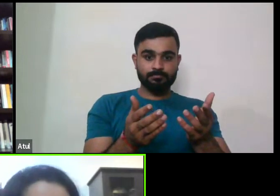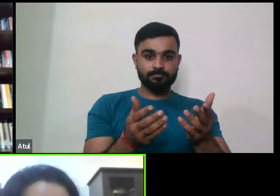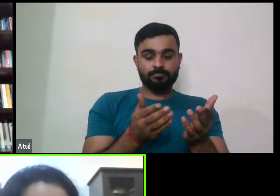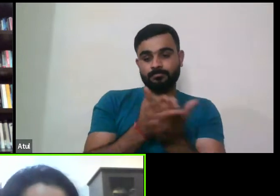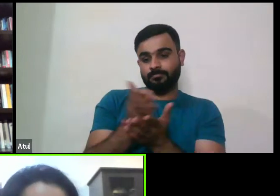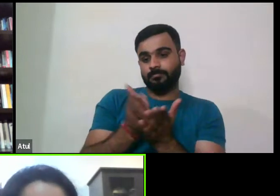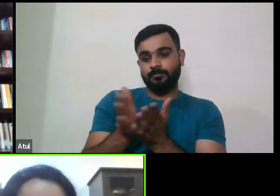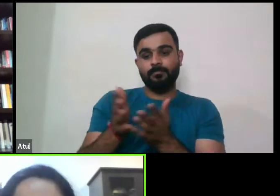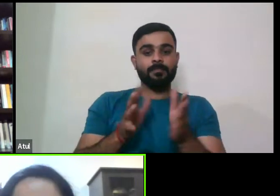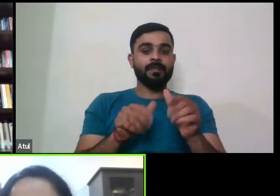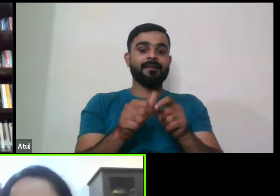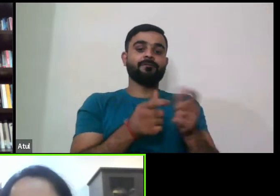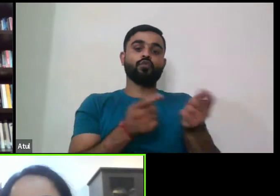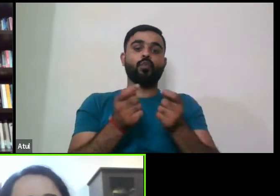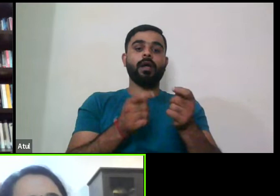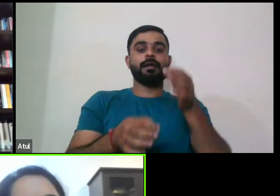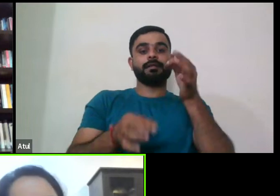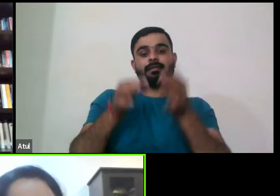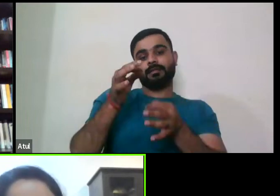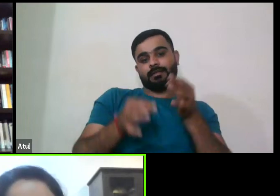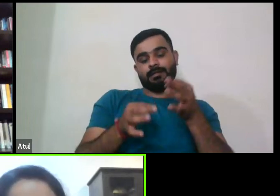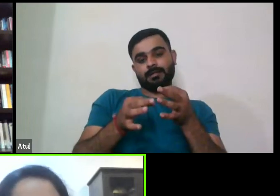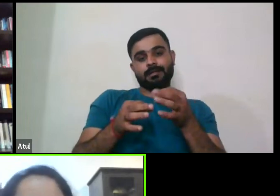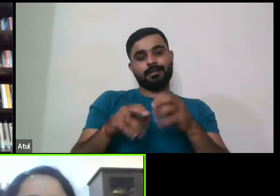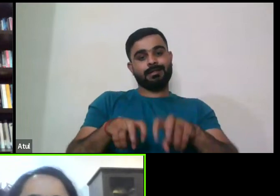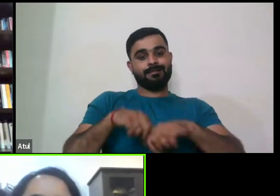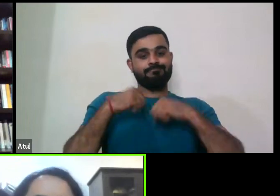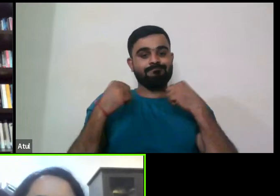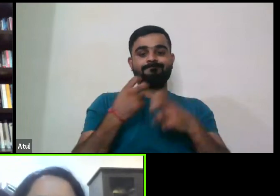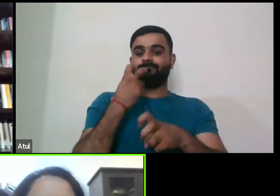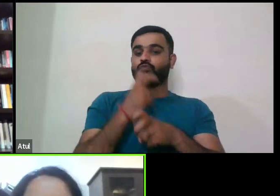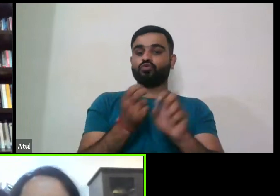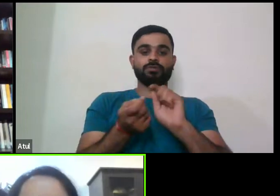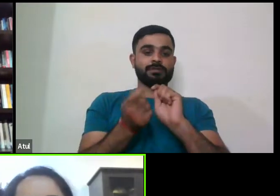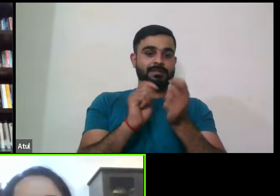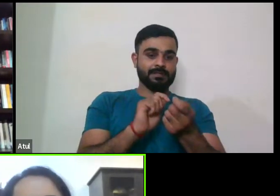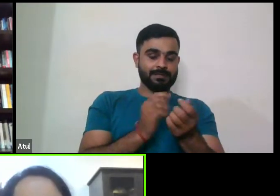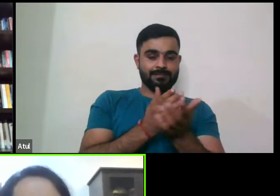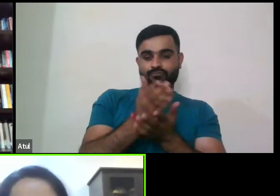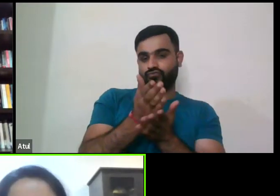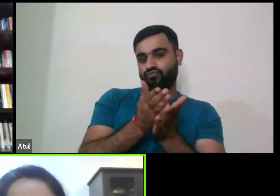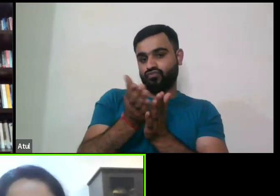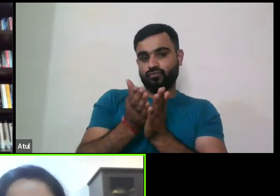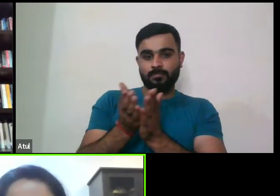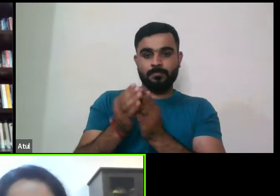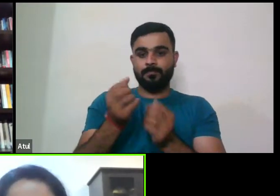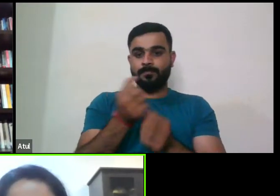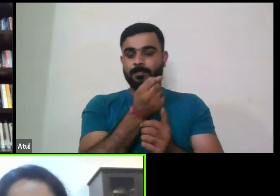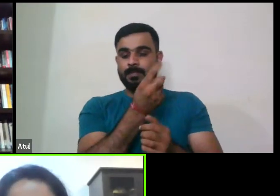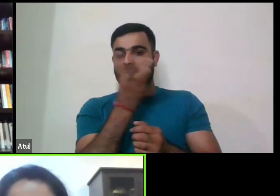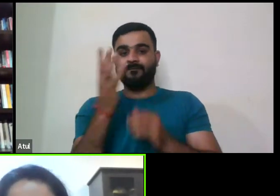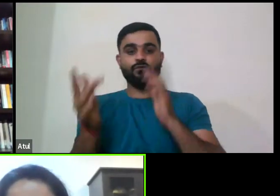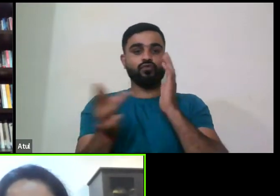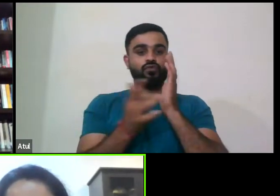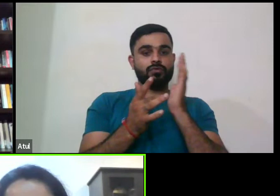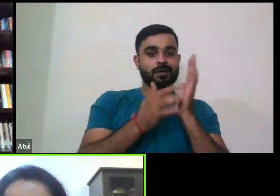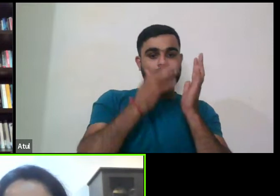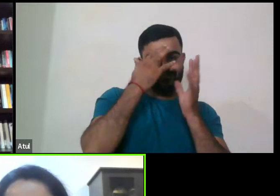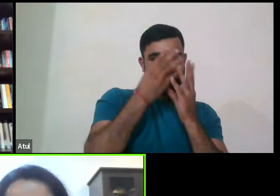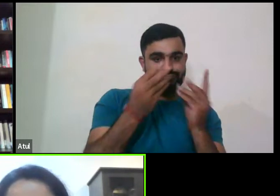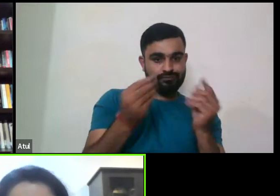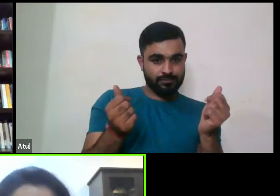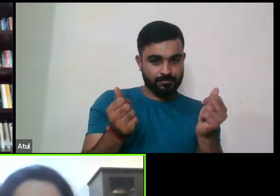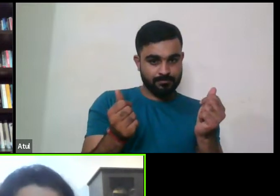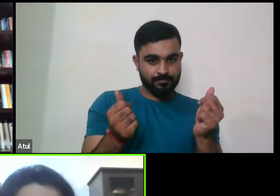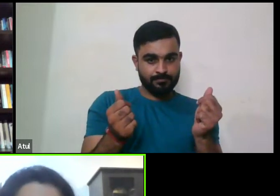of administering justice has hardly changed, despite umpteen number of technological solutions